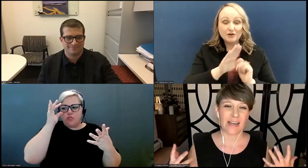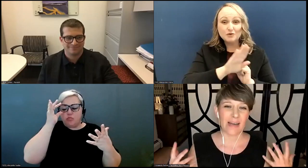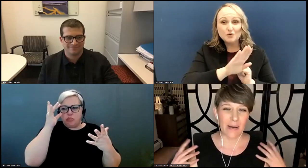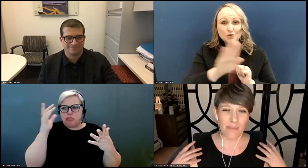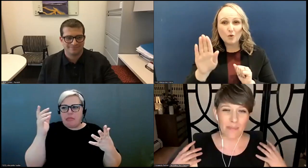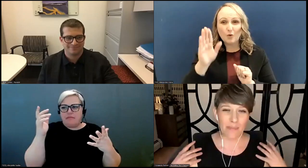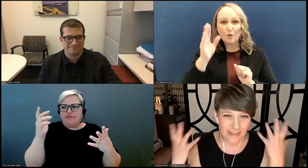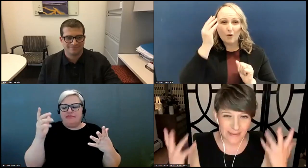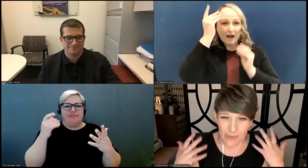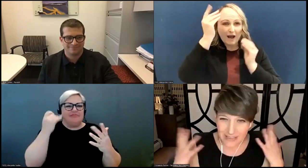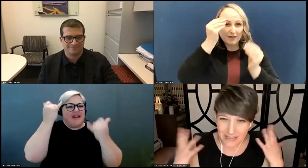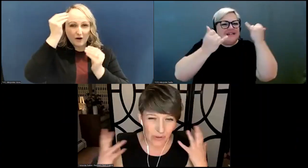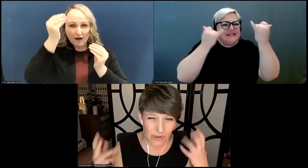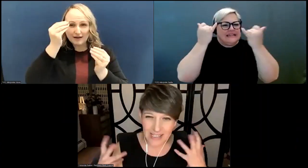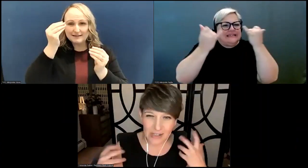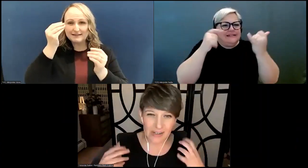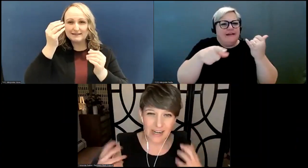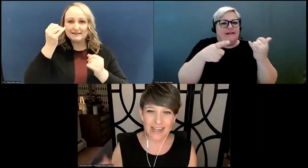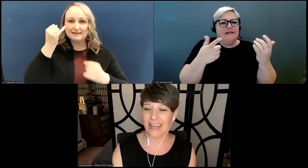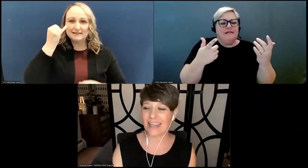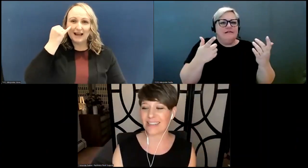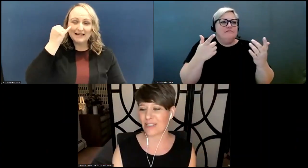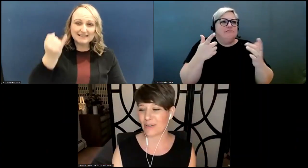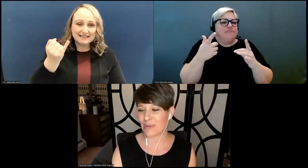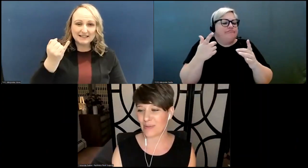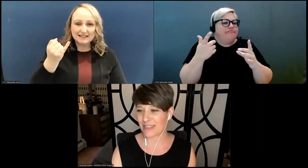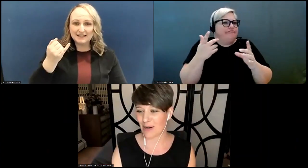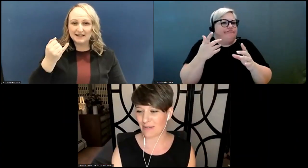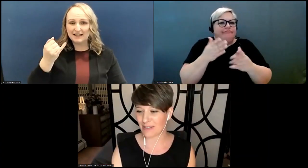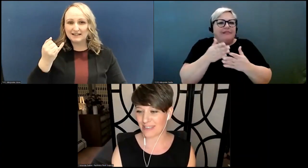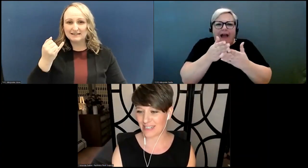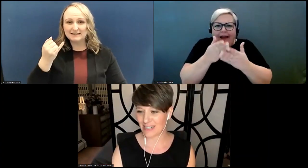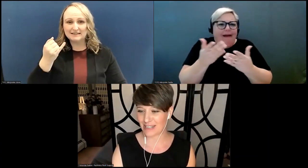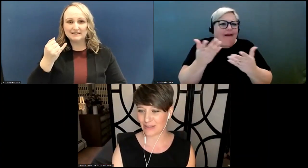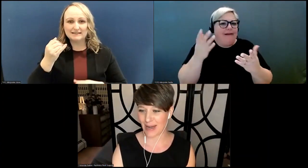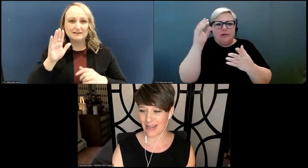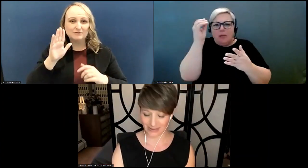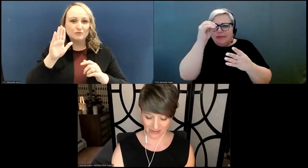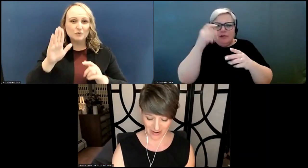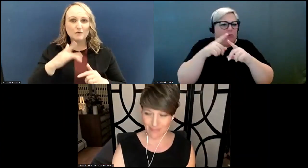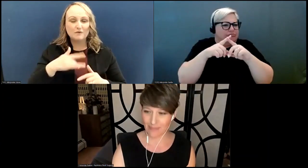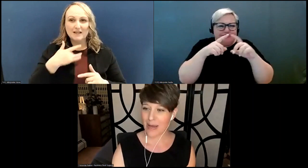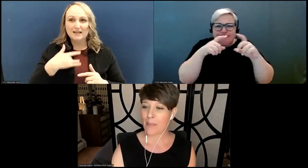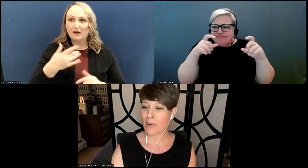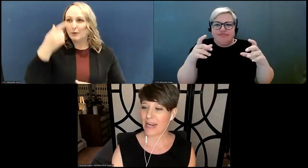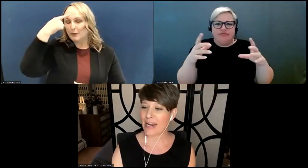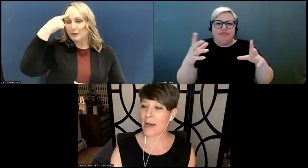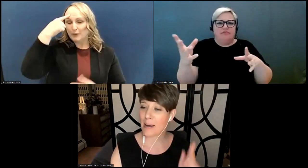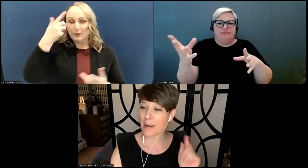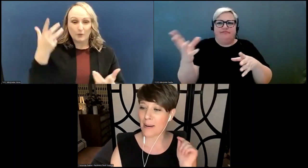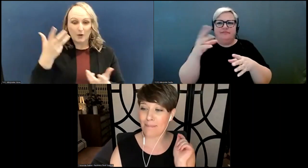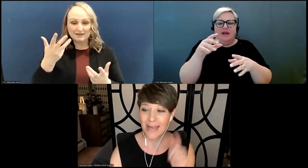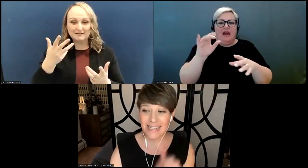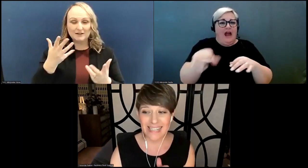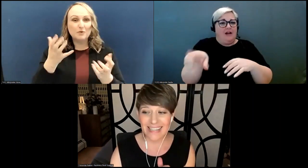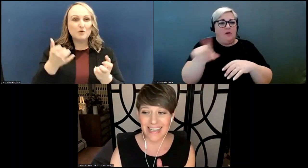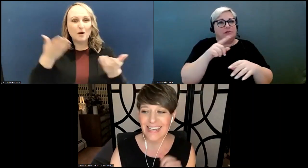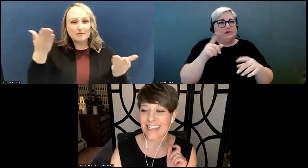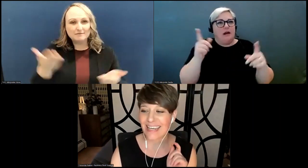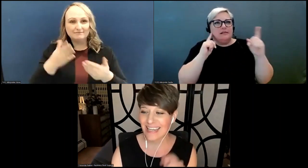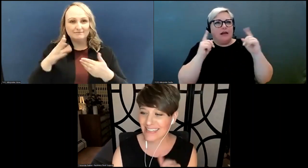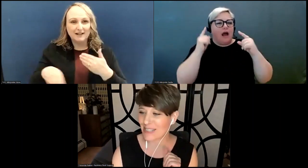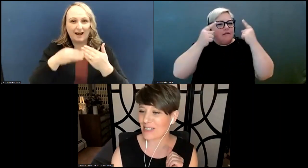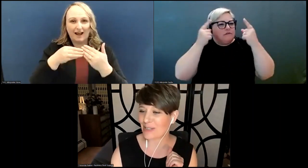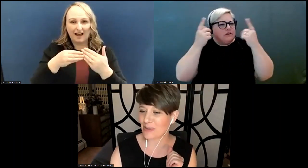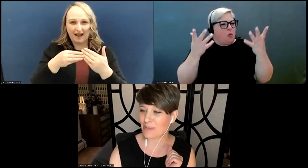thoughts, what's you're hearing into this conversation as well. So I'm putting a Menti